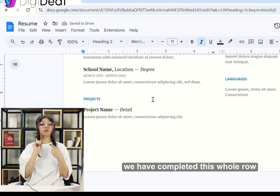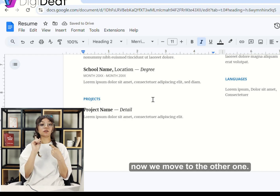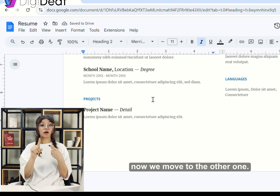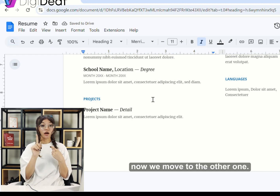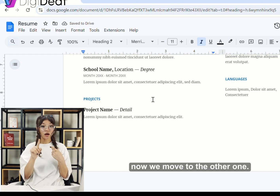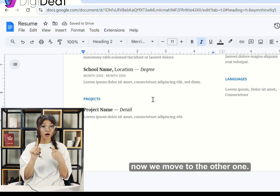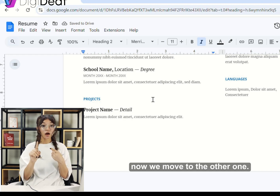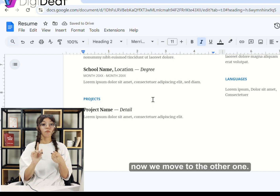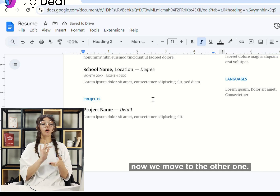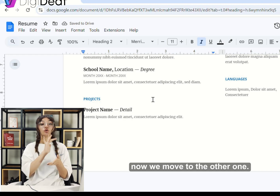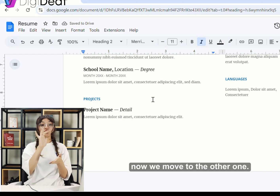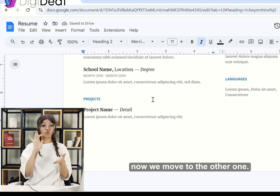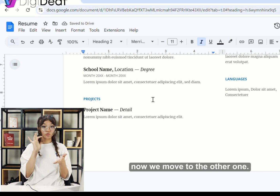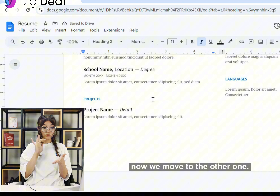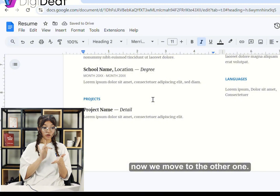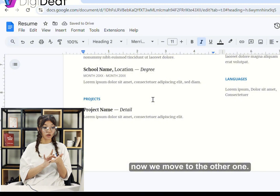Now we move to the other one.